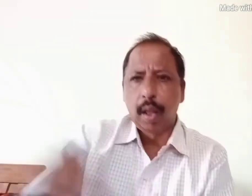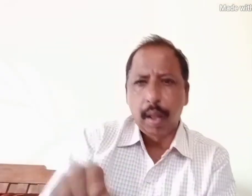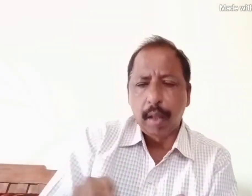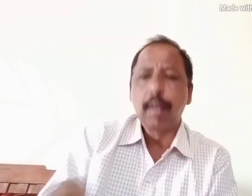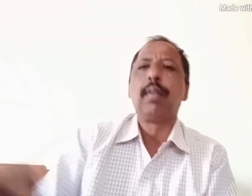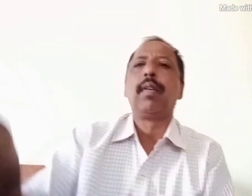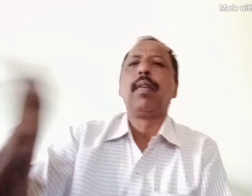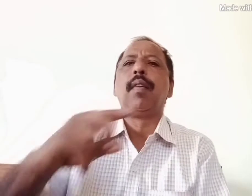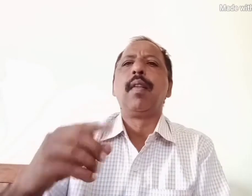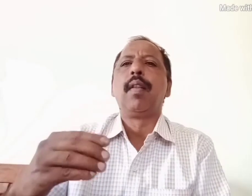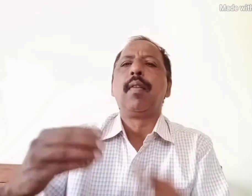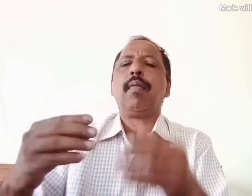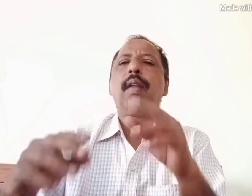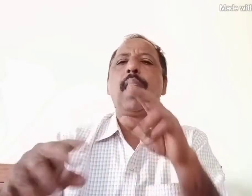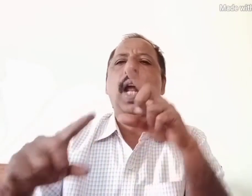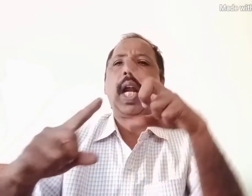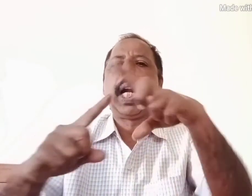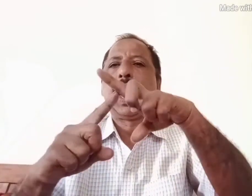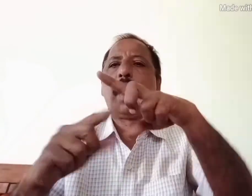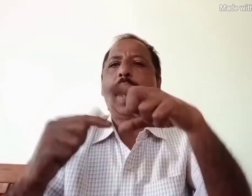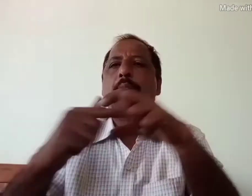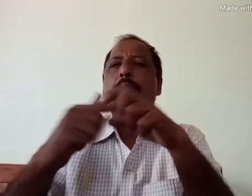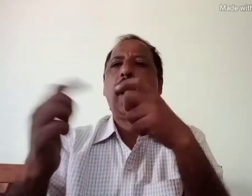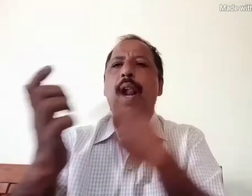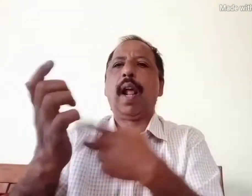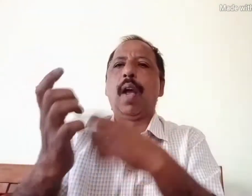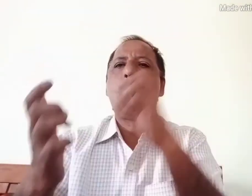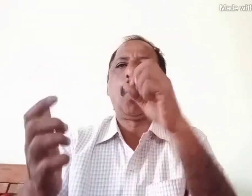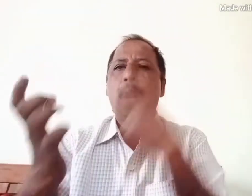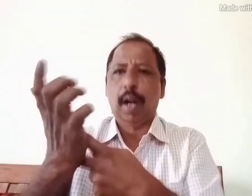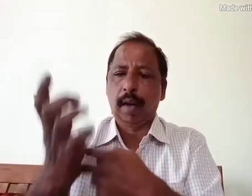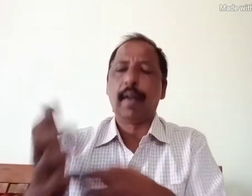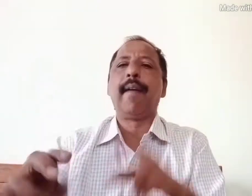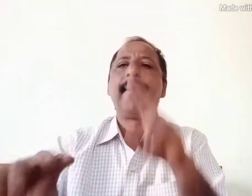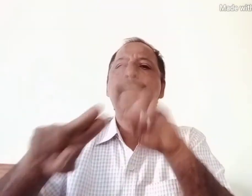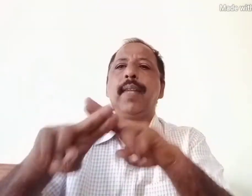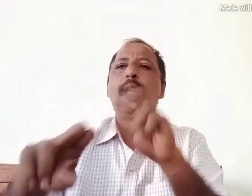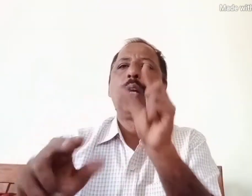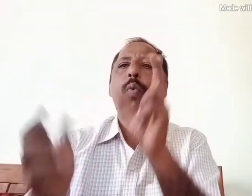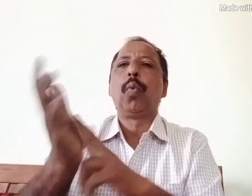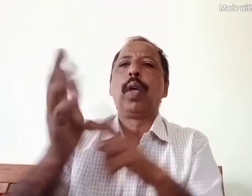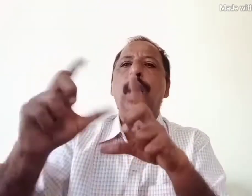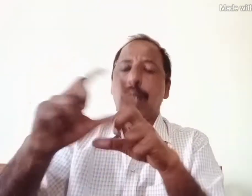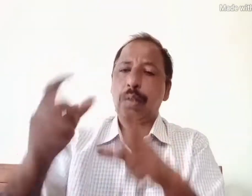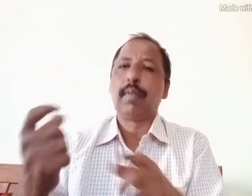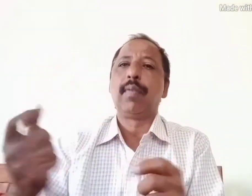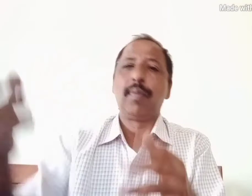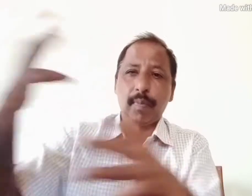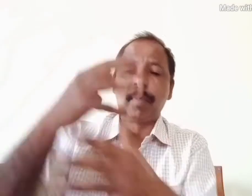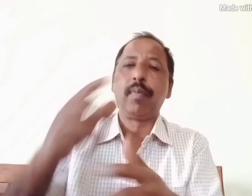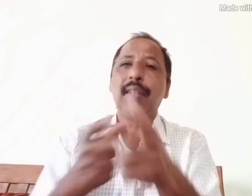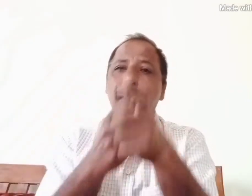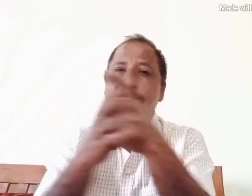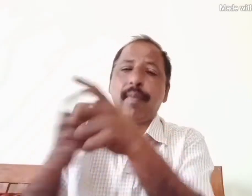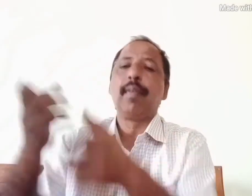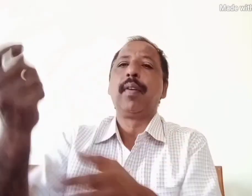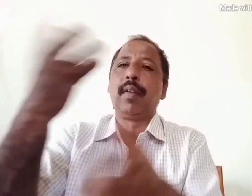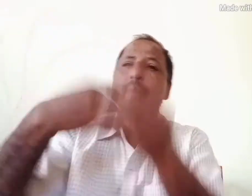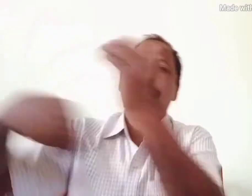Alisha, if we talk about famous well-known film critic, Rajiv Magan has been today summoned by the Mumbai chiefs.